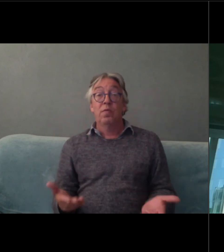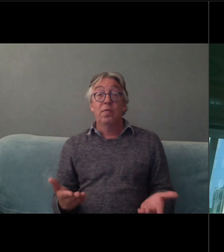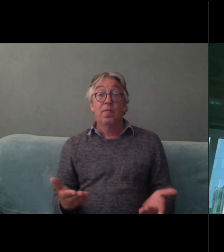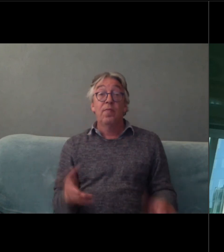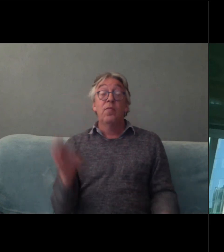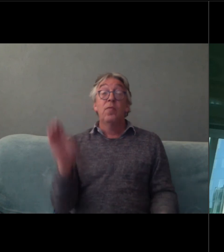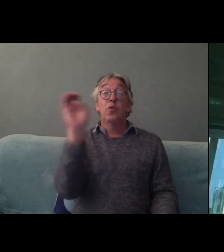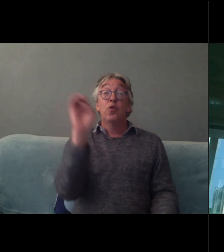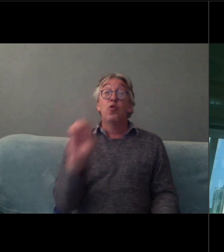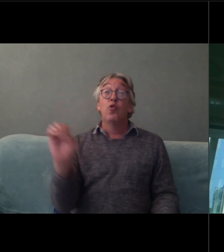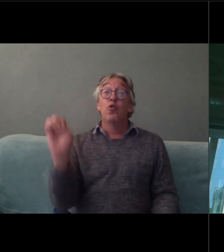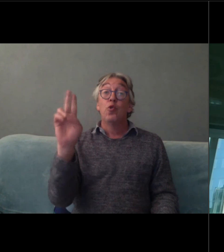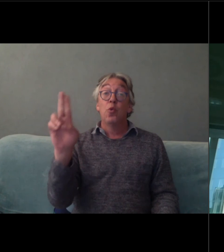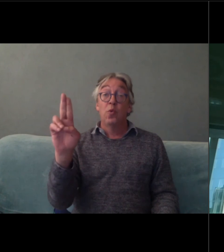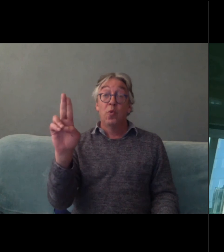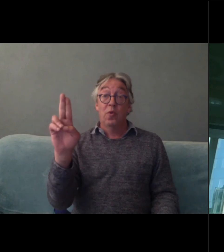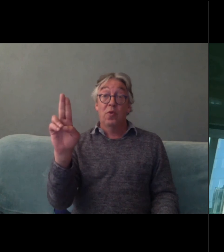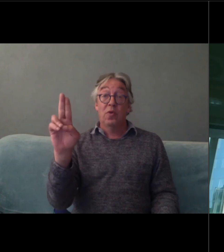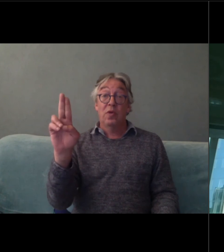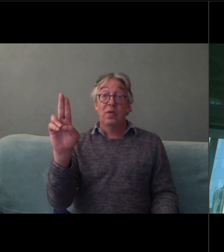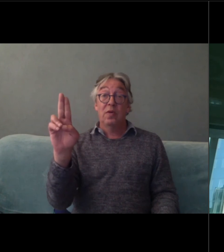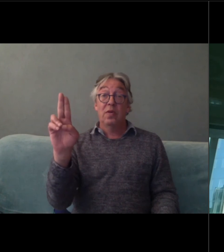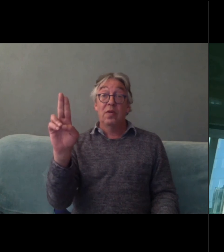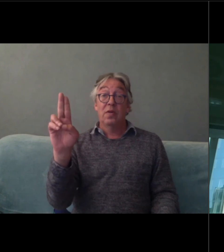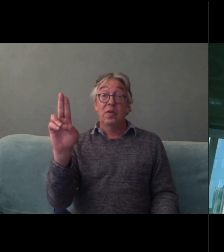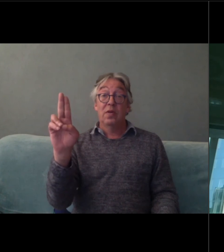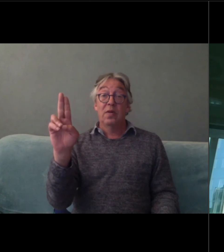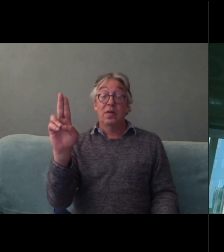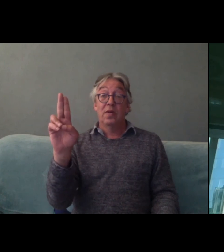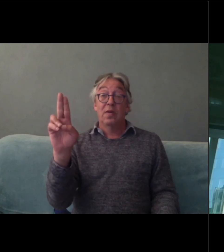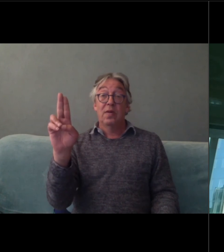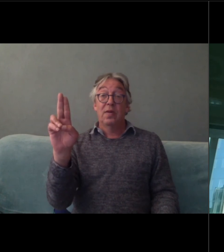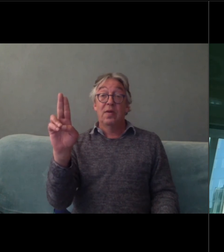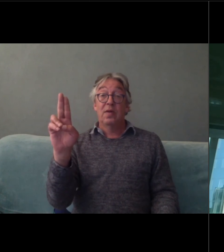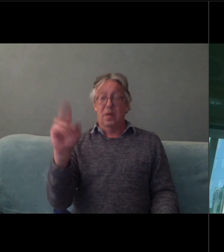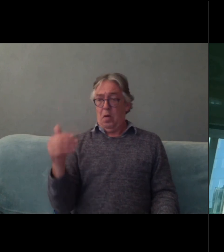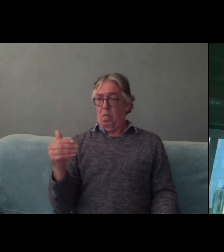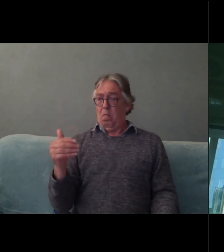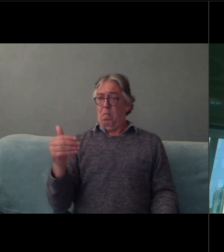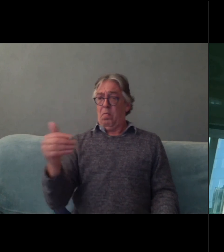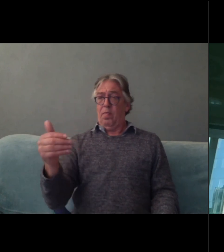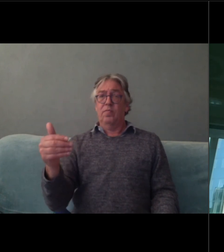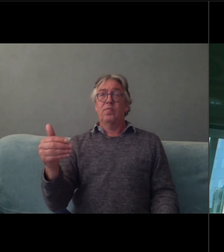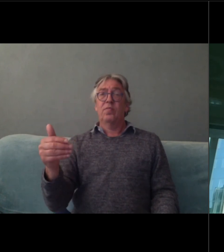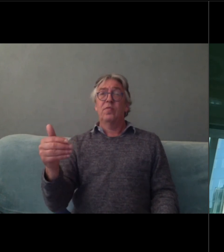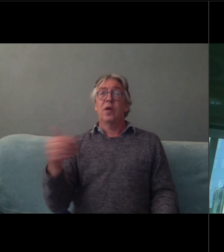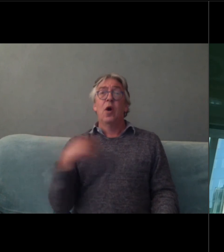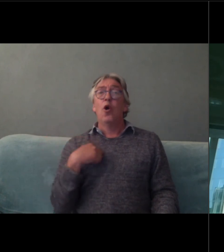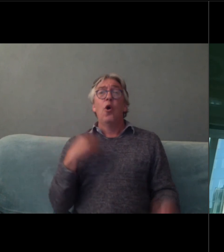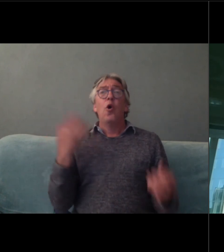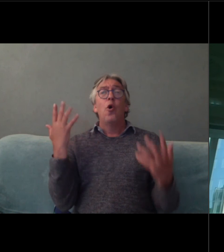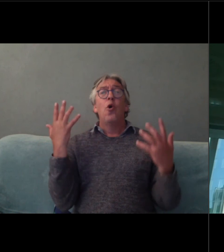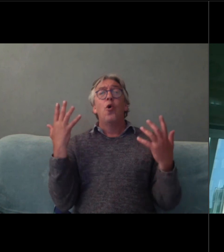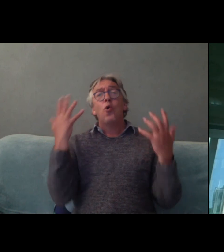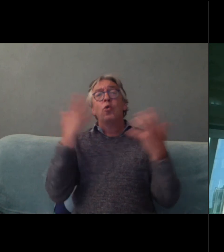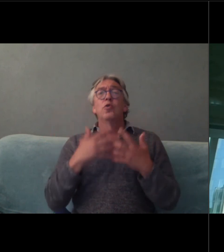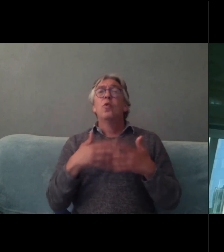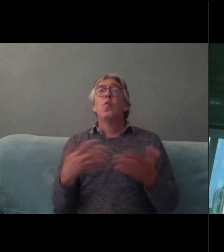the diet for the COVID coming in the residential institution. That is a thing